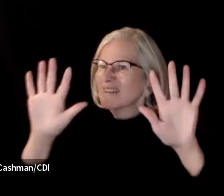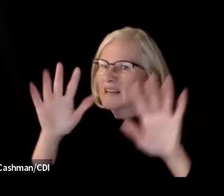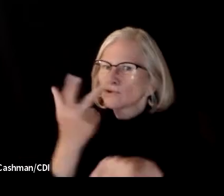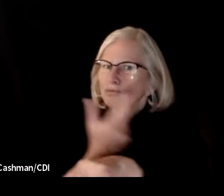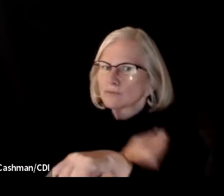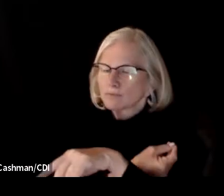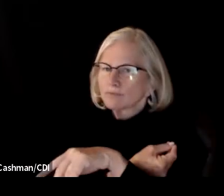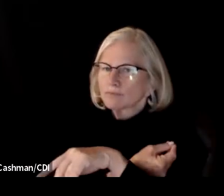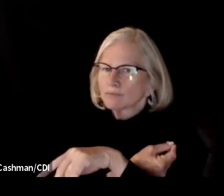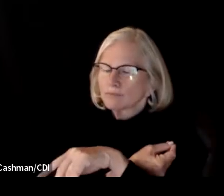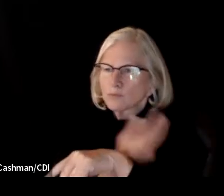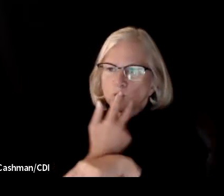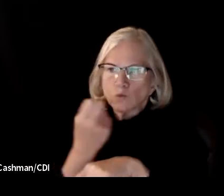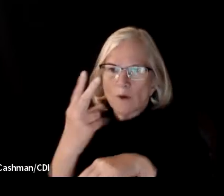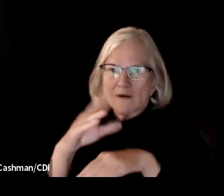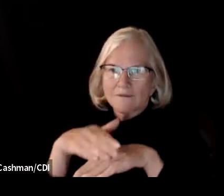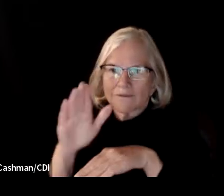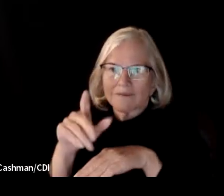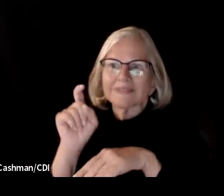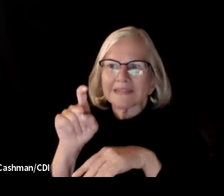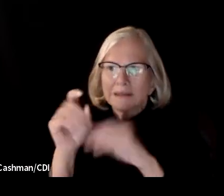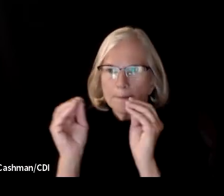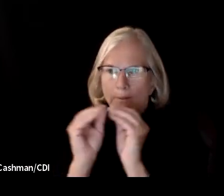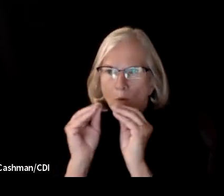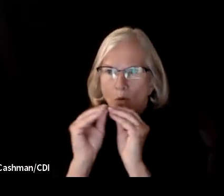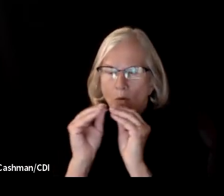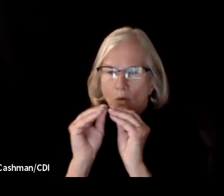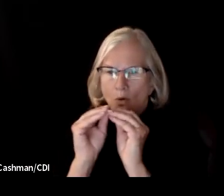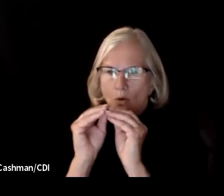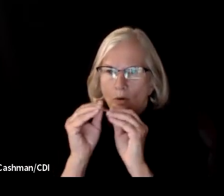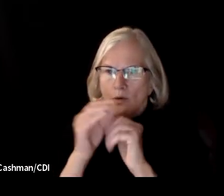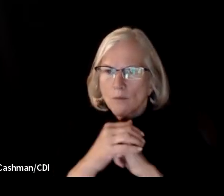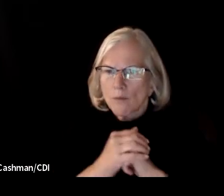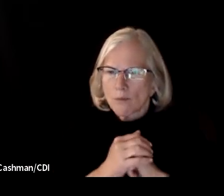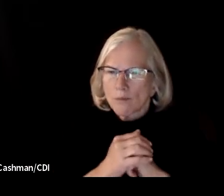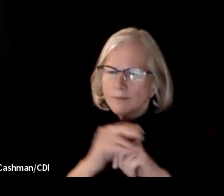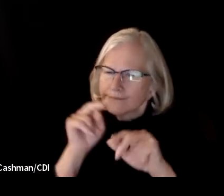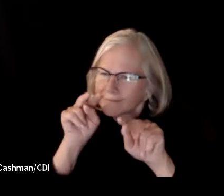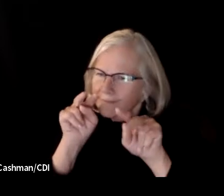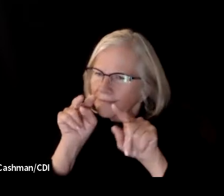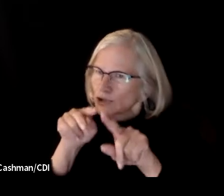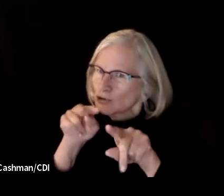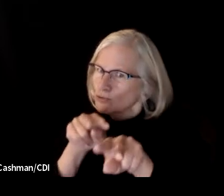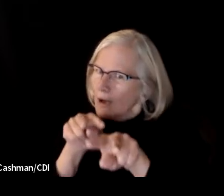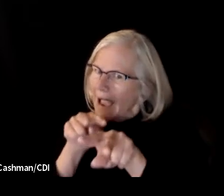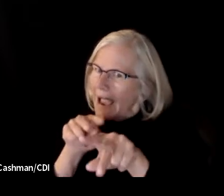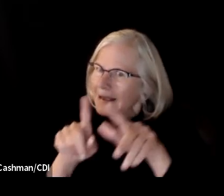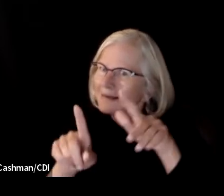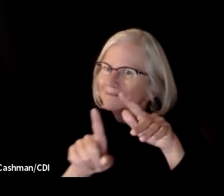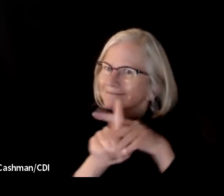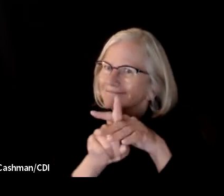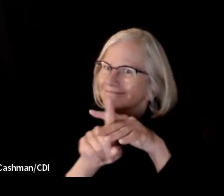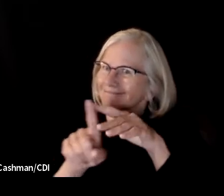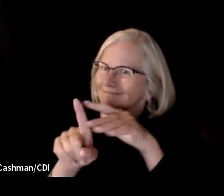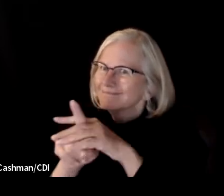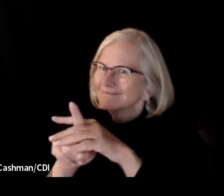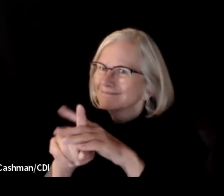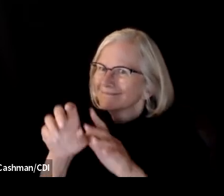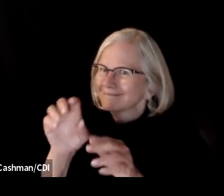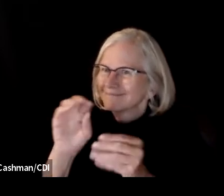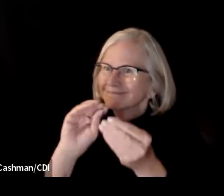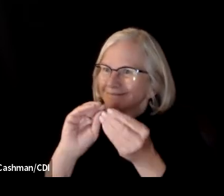terms of the tracking breakthrough cases, I do believe that that the feds are